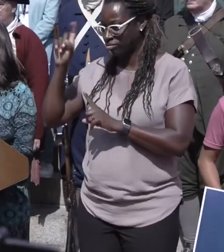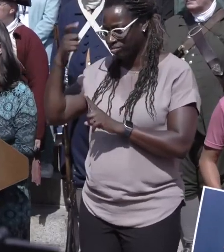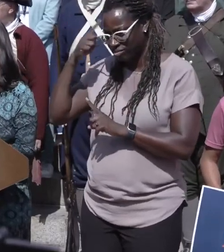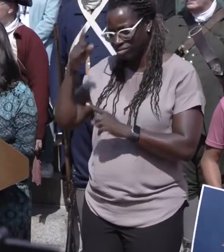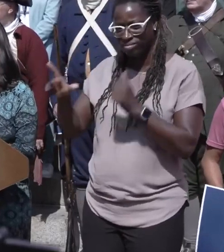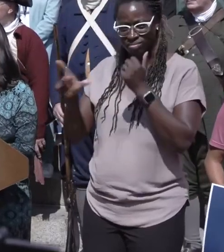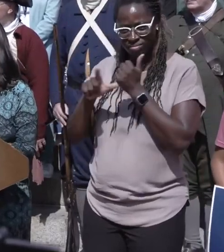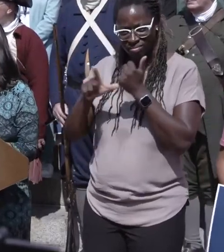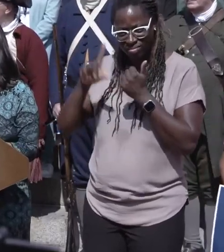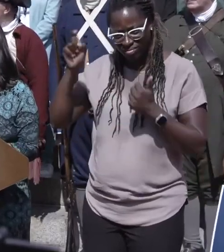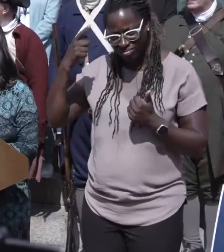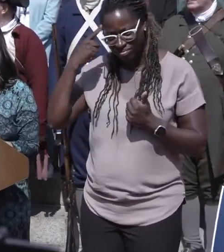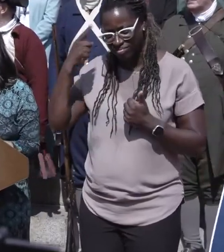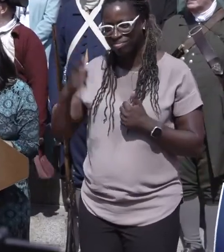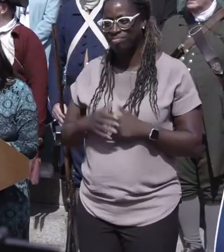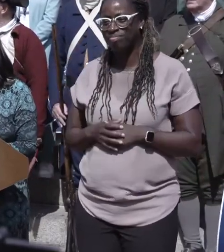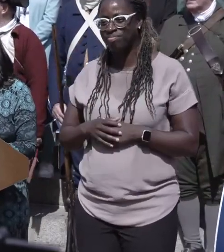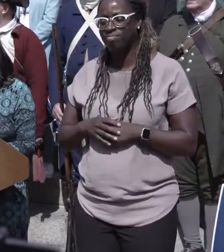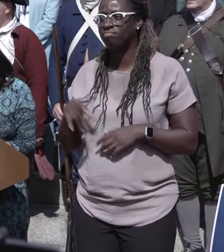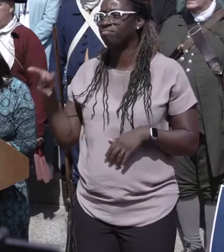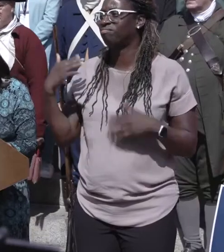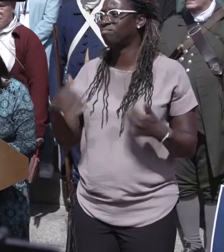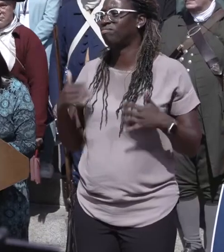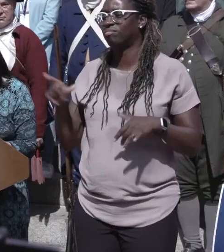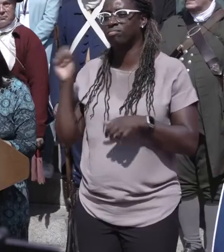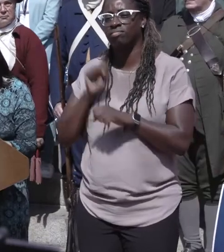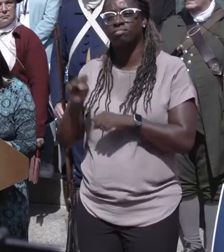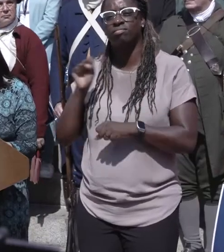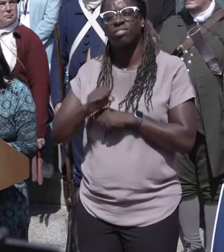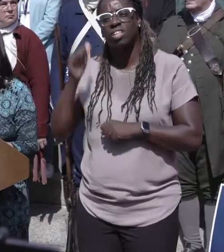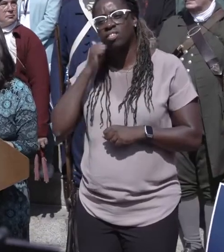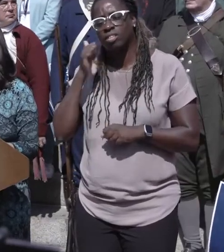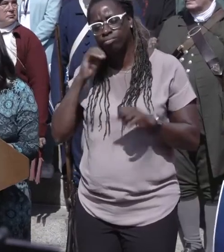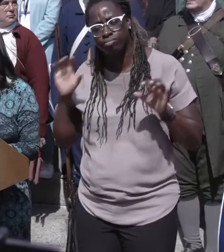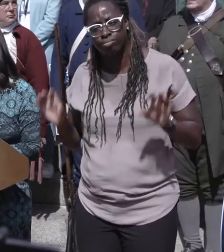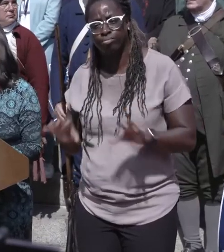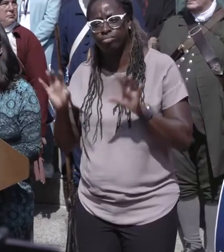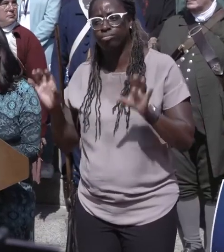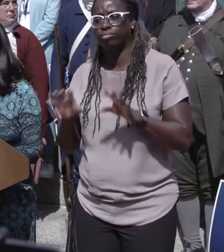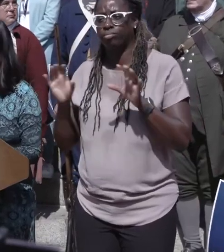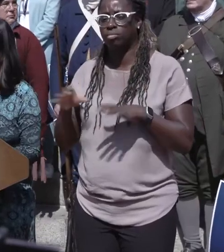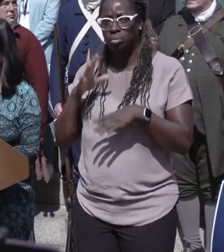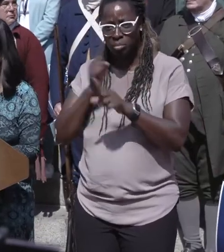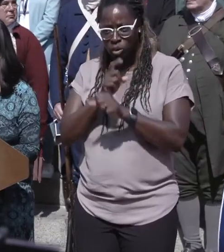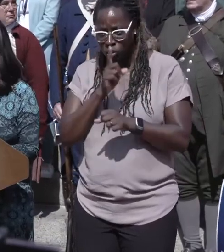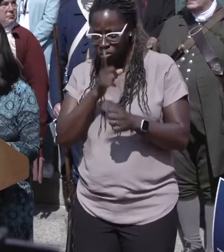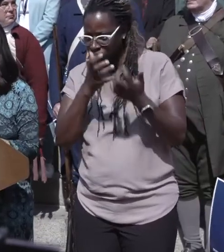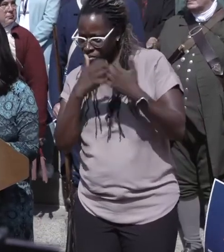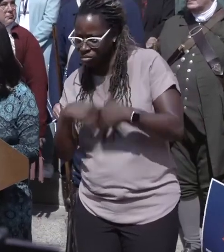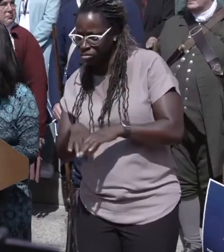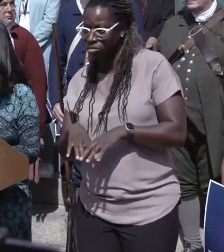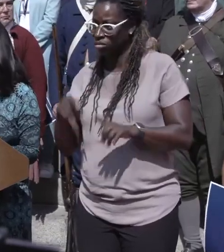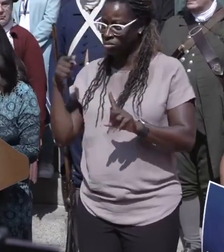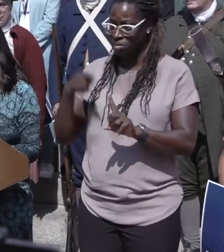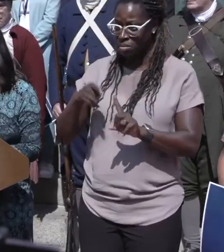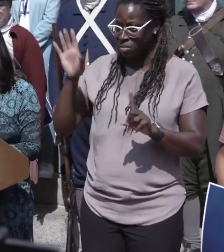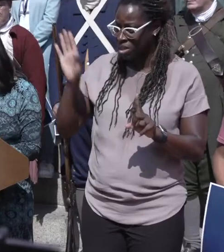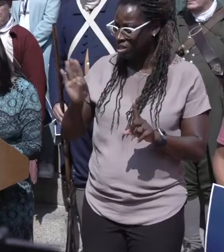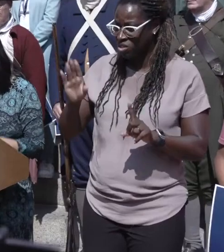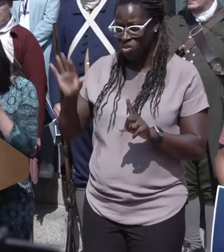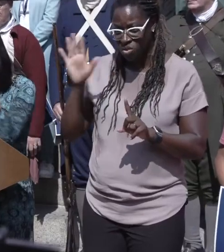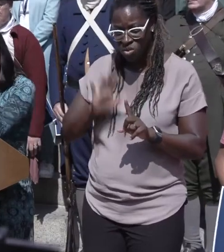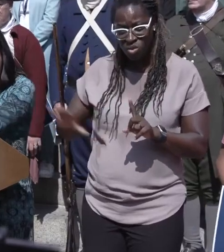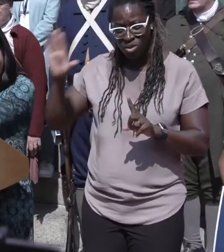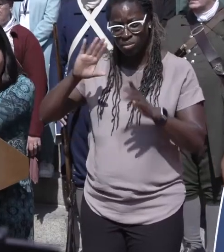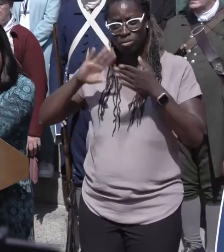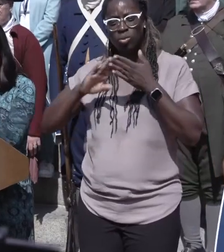their daily work to make sure that Massachusetts and Boston and all of our communities continue to carry forward the legacy that we're celebrating and